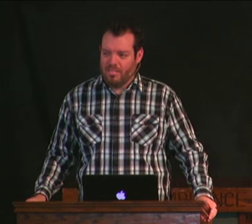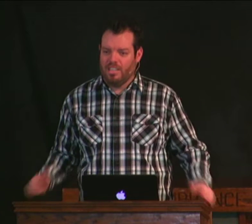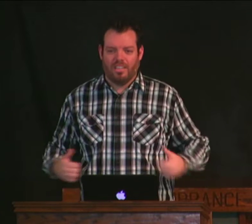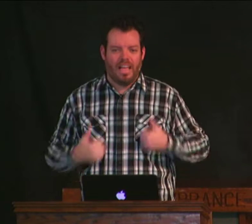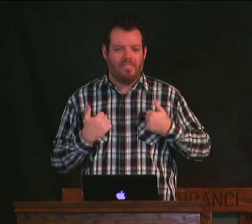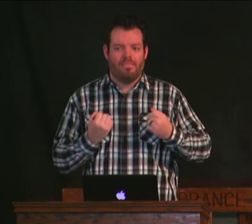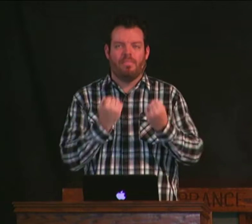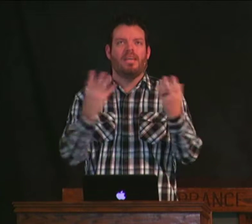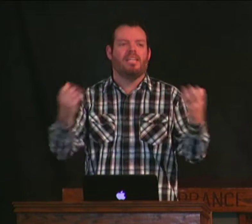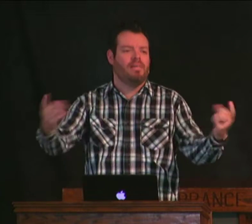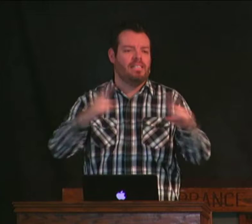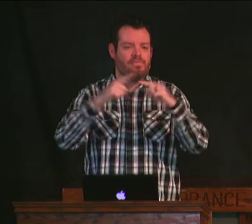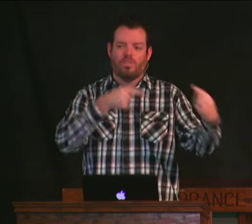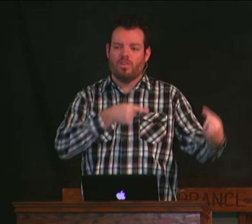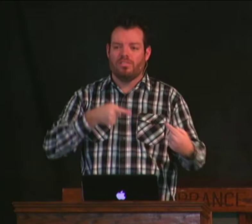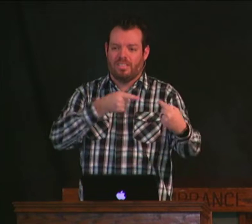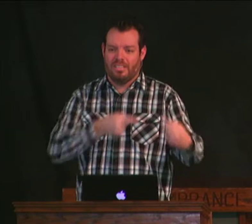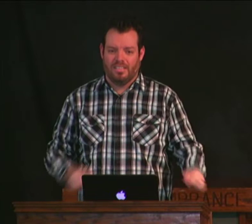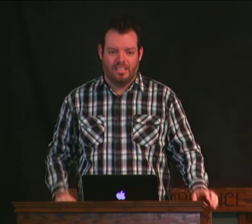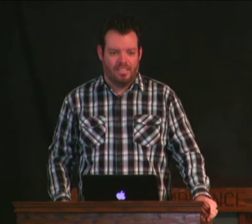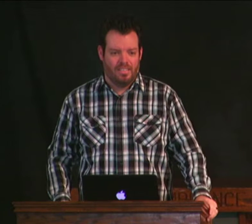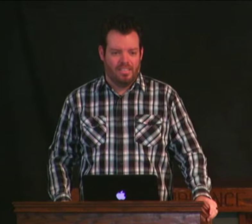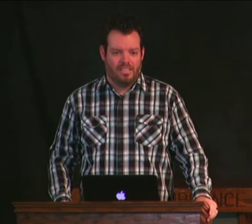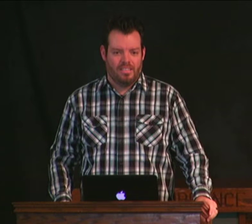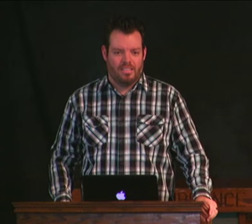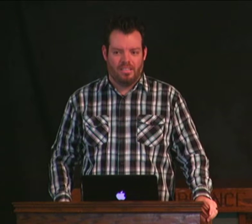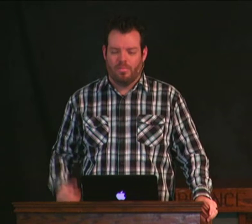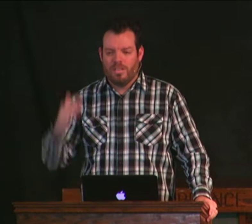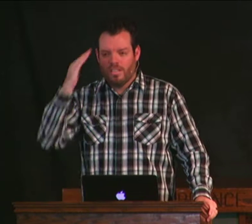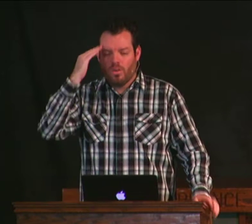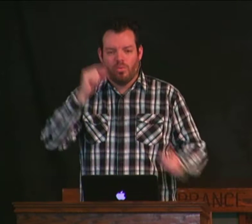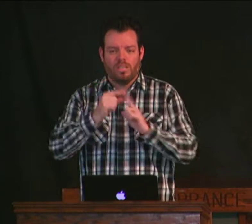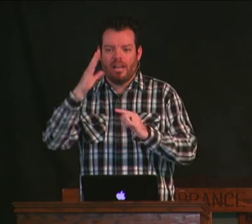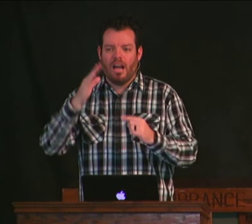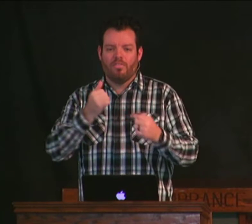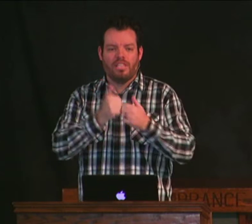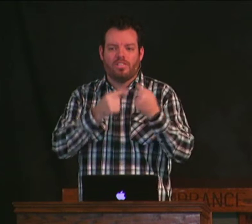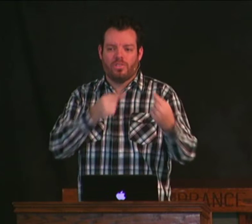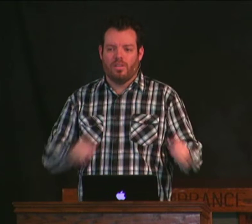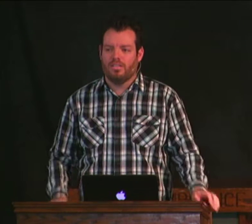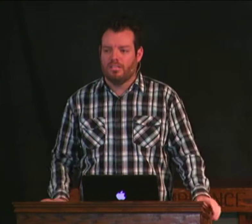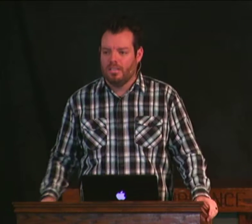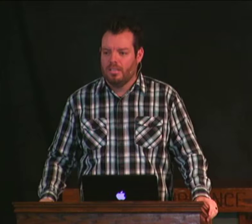In our life, we have many, many different struggles. But we need to know the Word of God for each of the struggles.